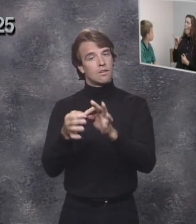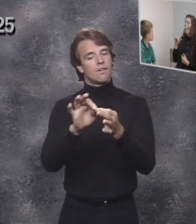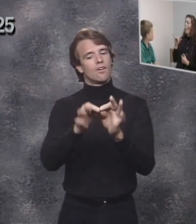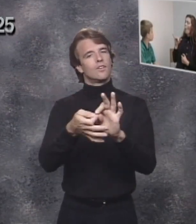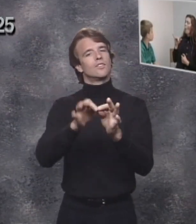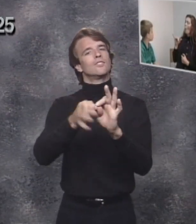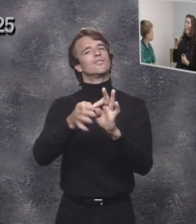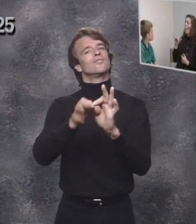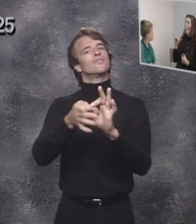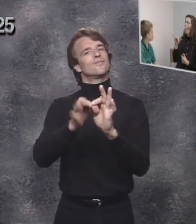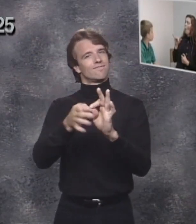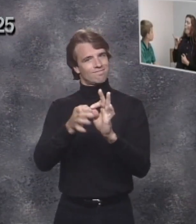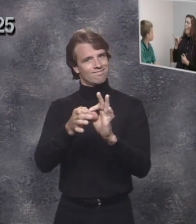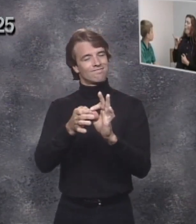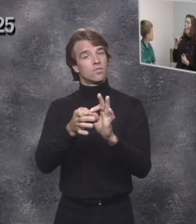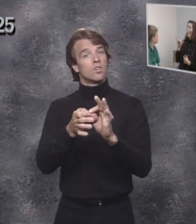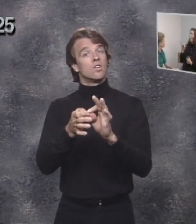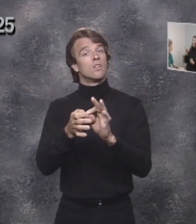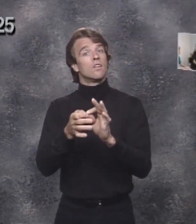the other. Interpret.